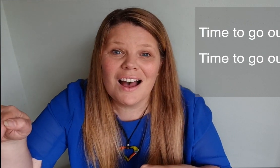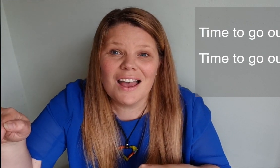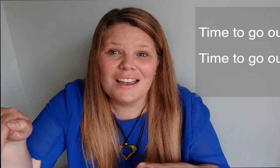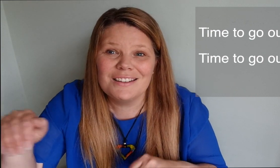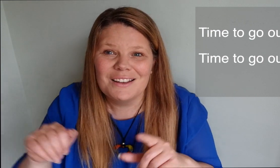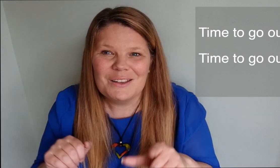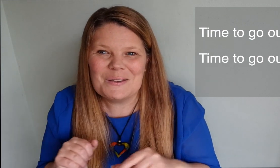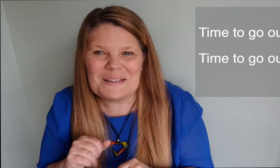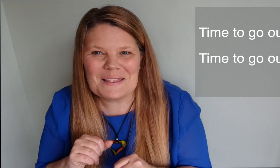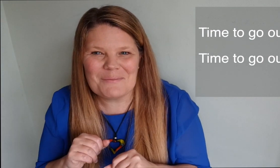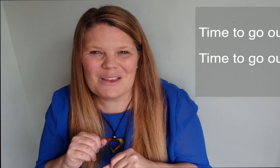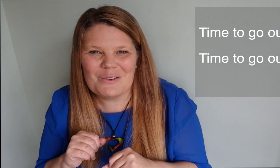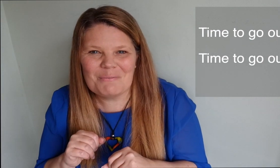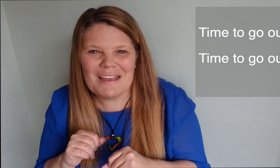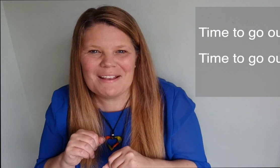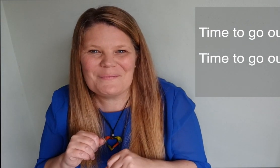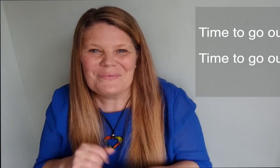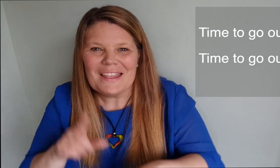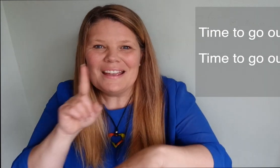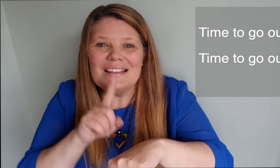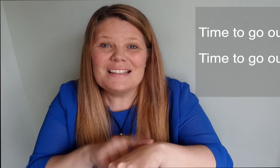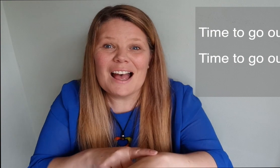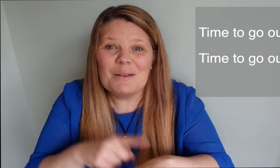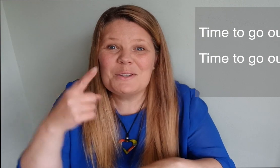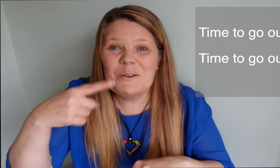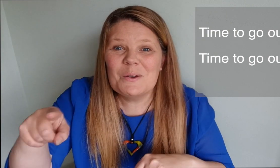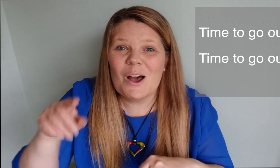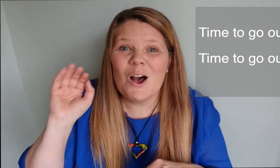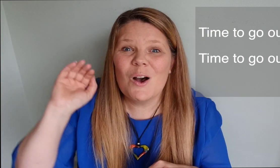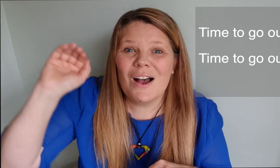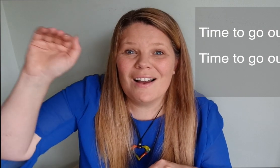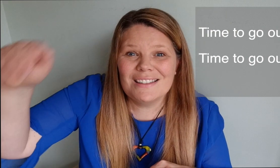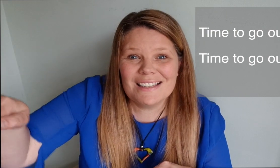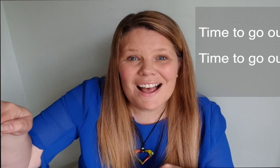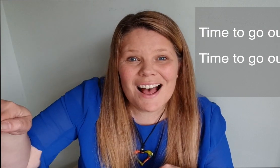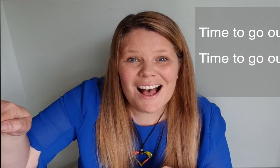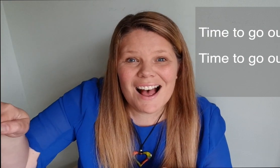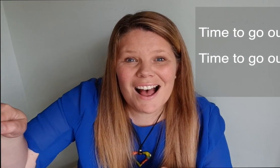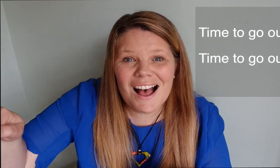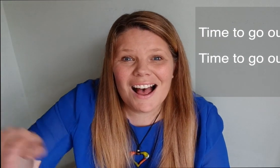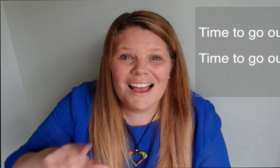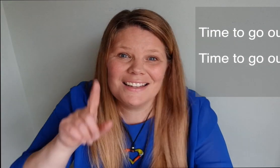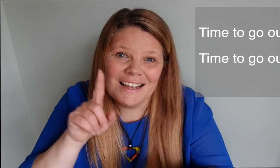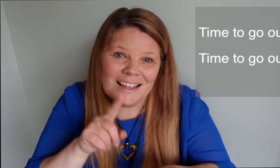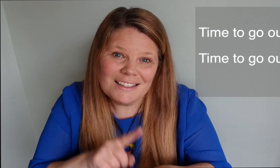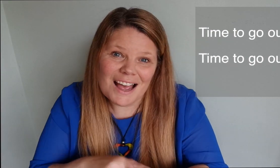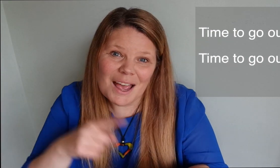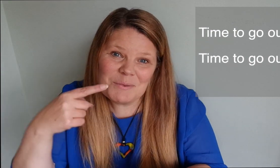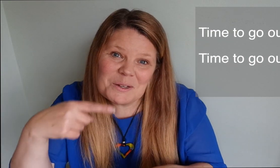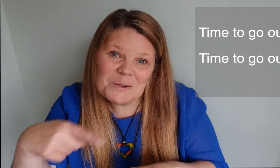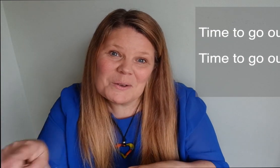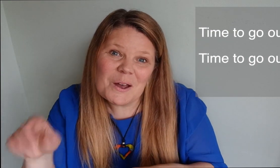outside. You sing that bit with me? Time to go outside, time to go